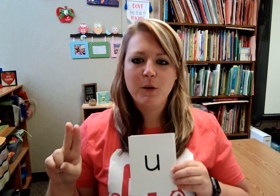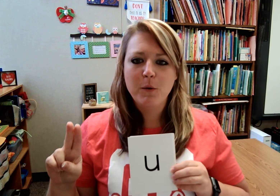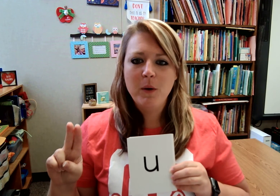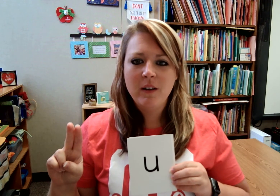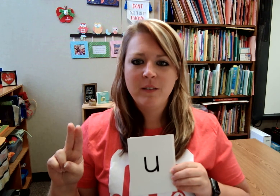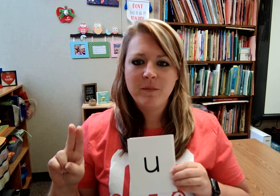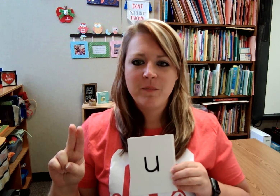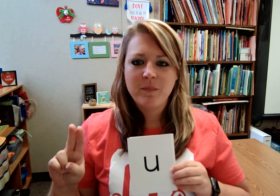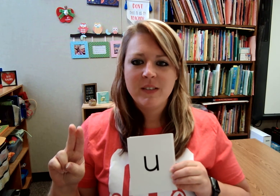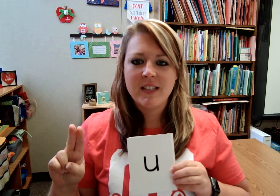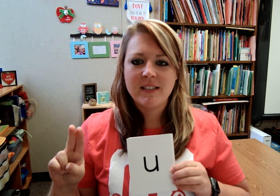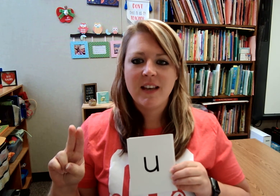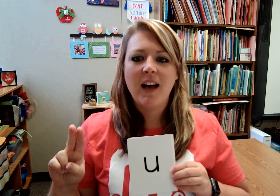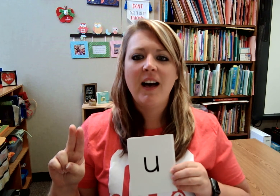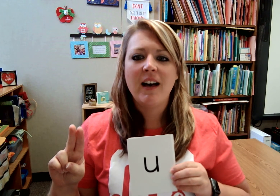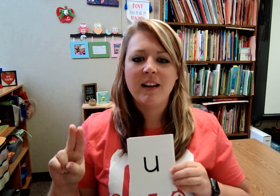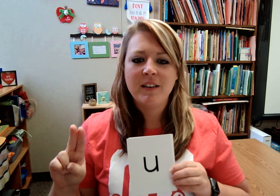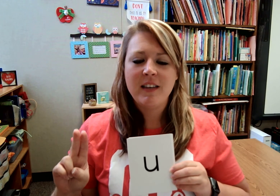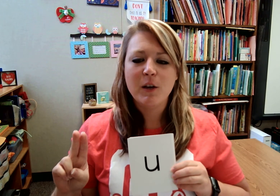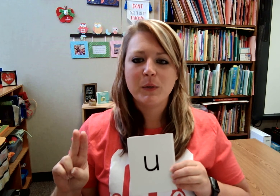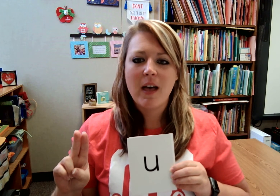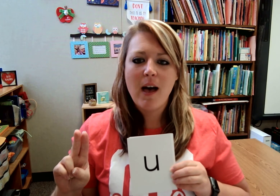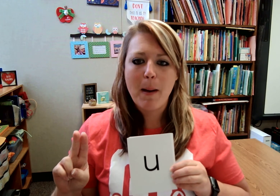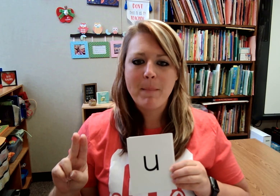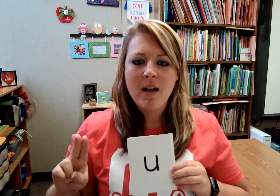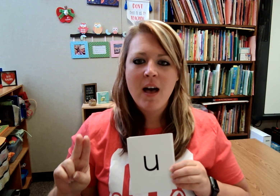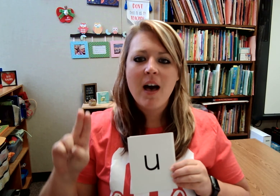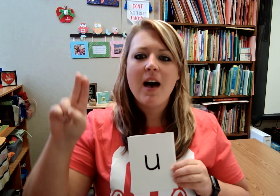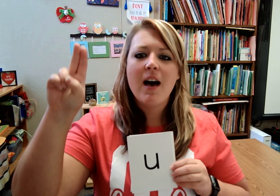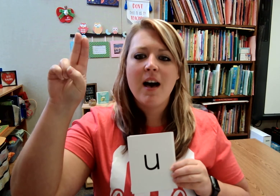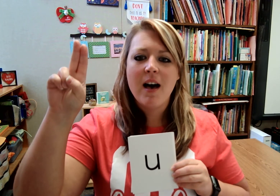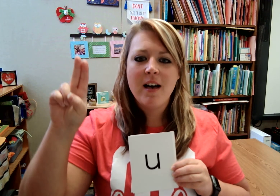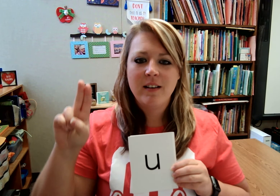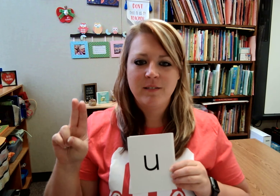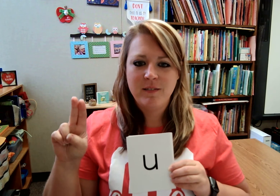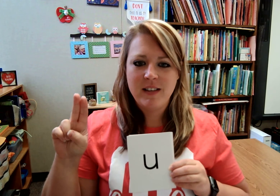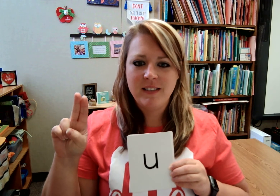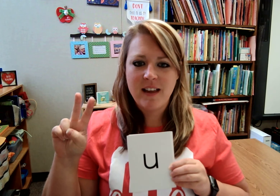U says he goes up. In sign